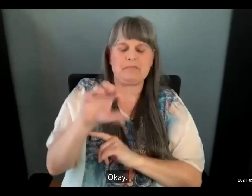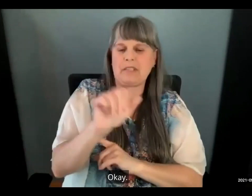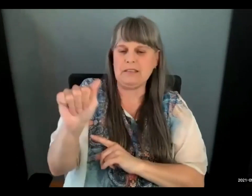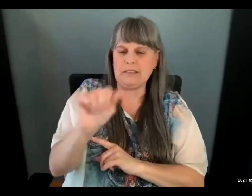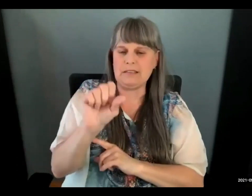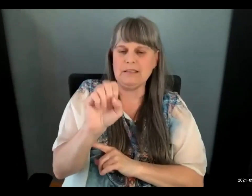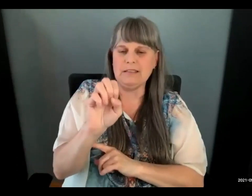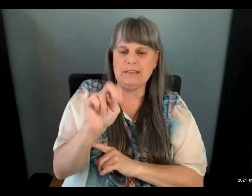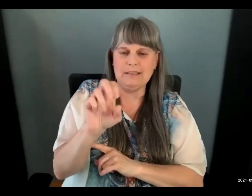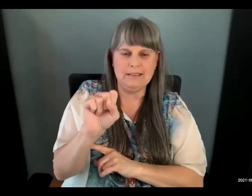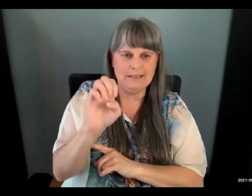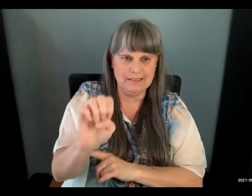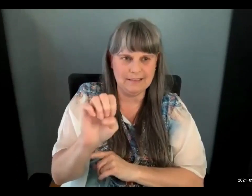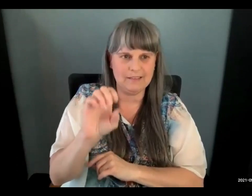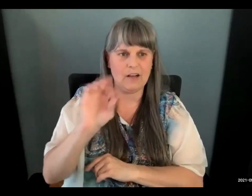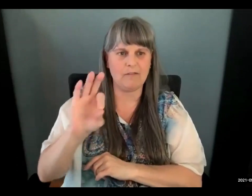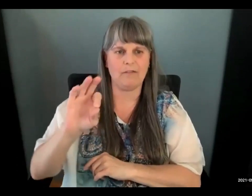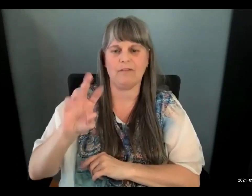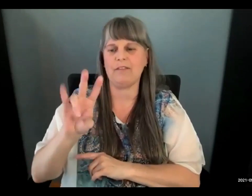Okay.